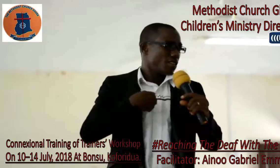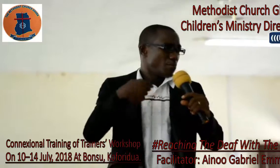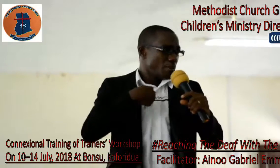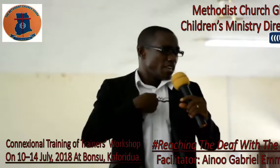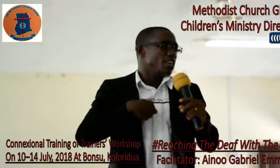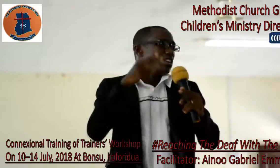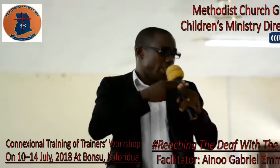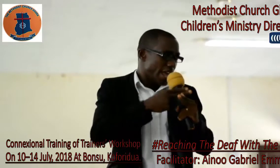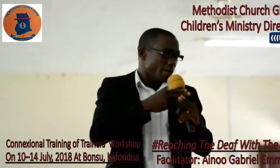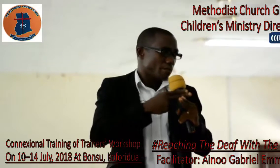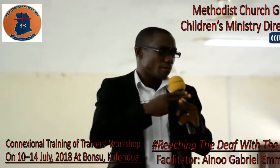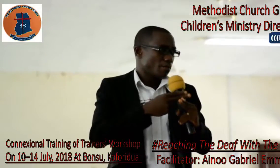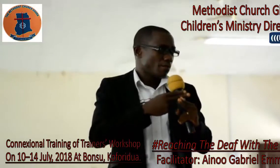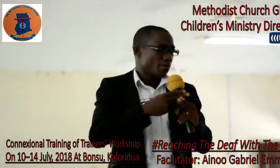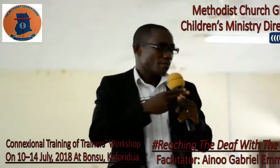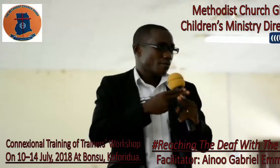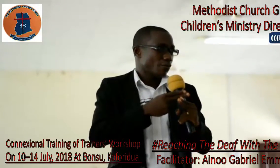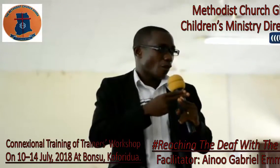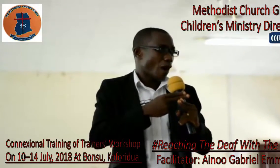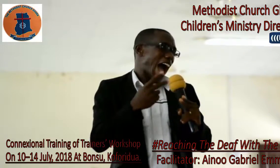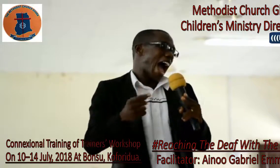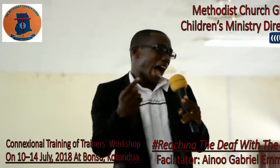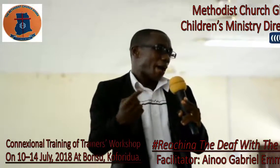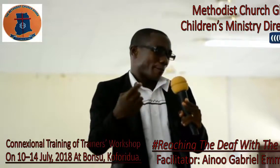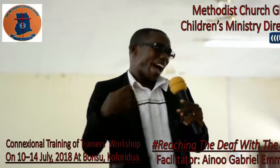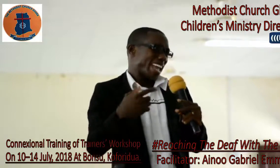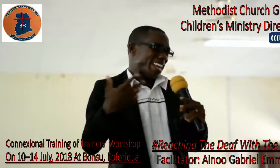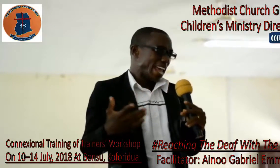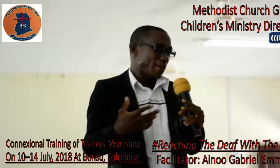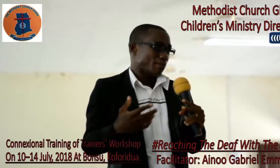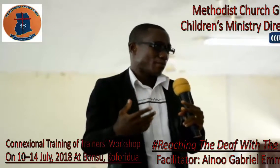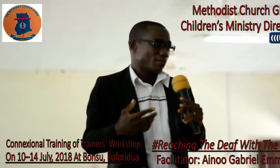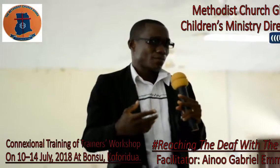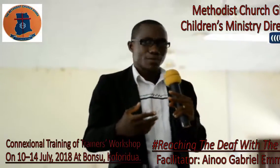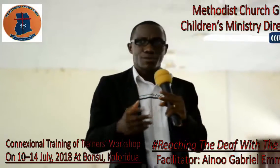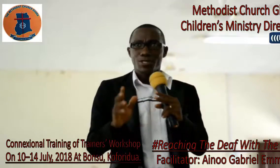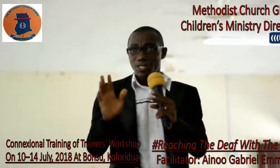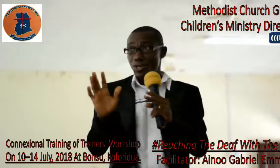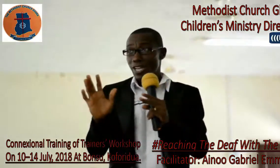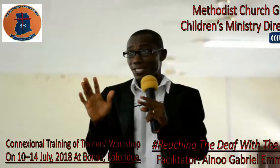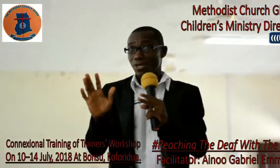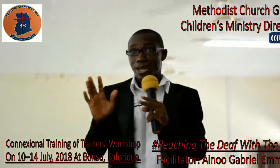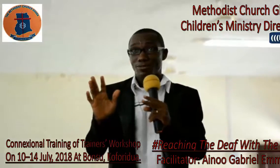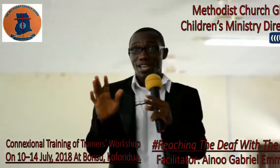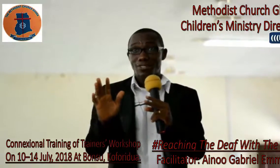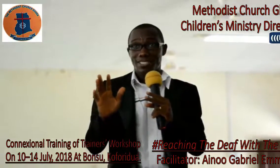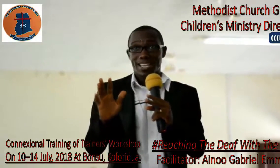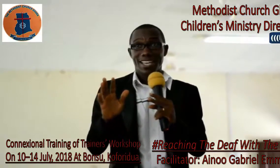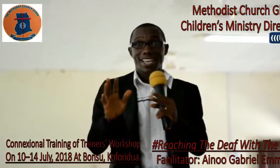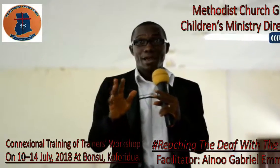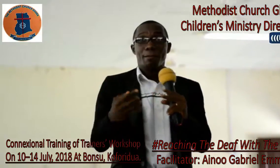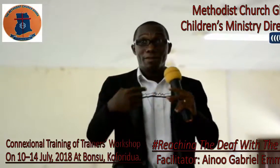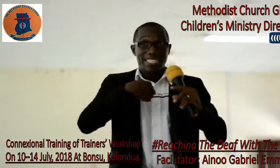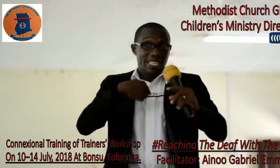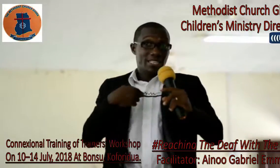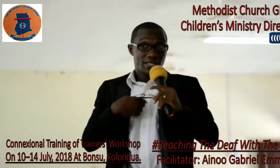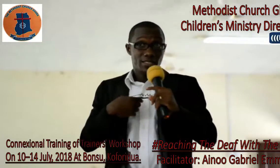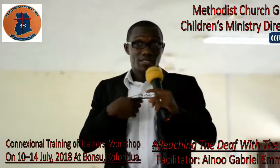Me, name. For my name. Do you get what I'm trying to say? Midin.